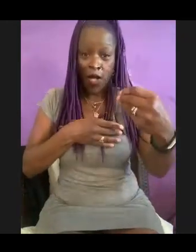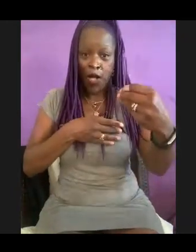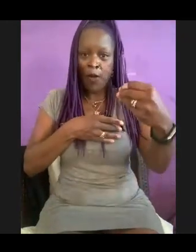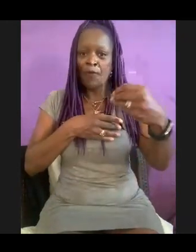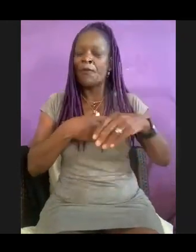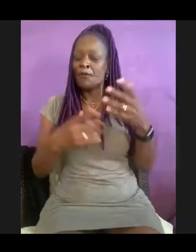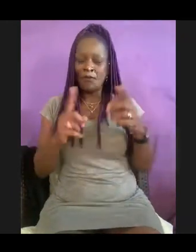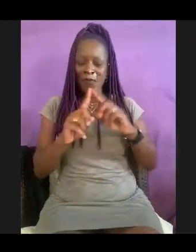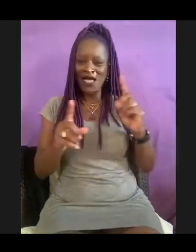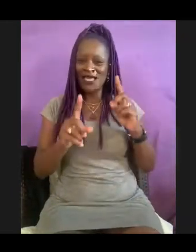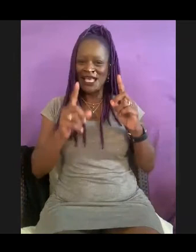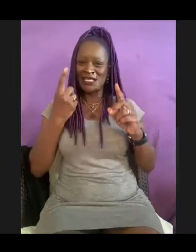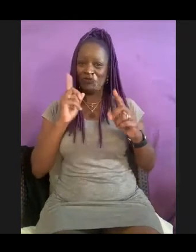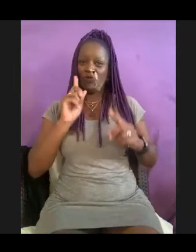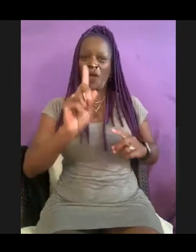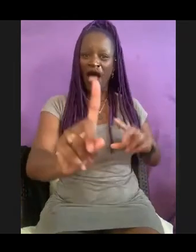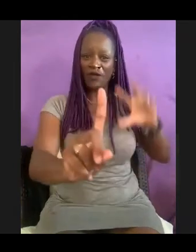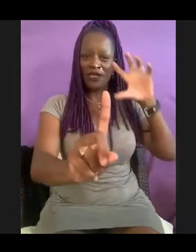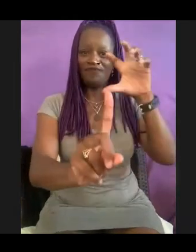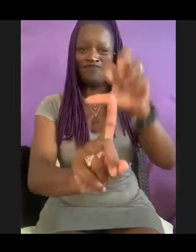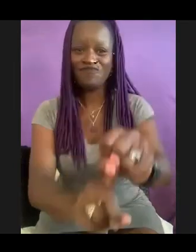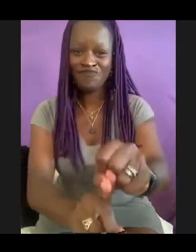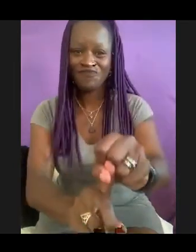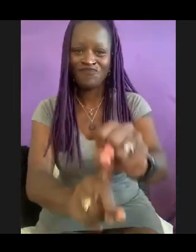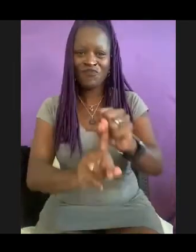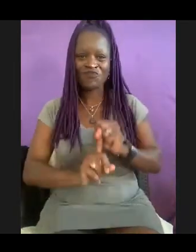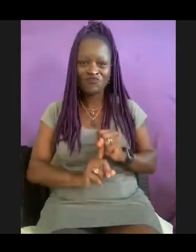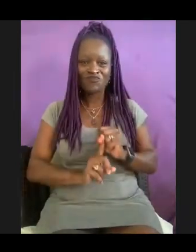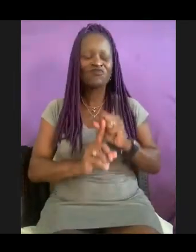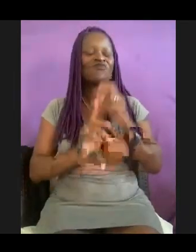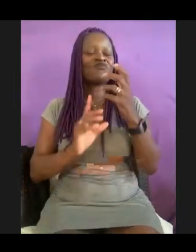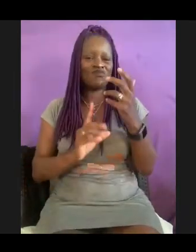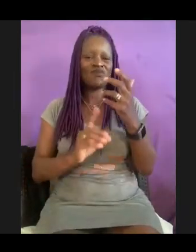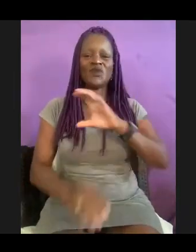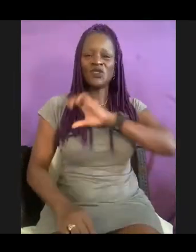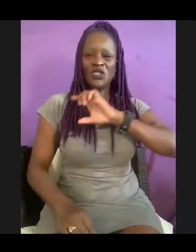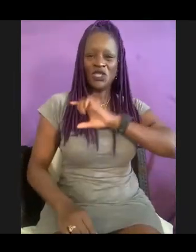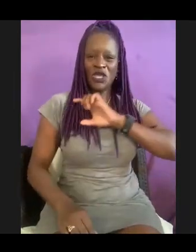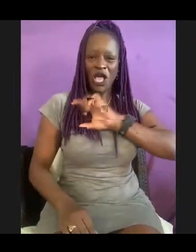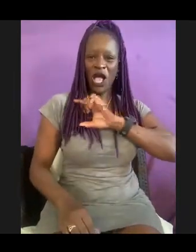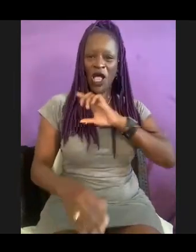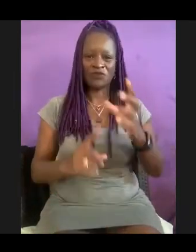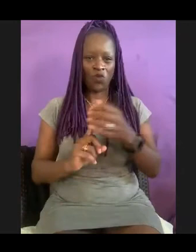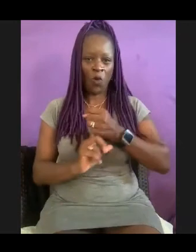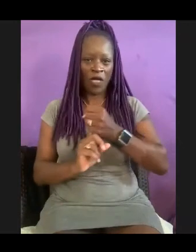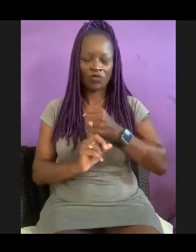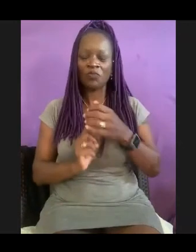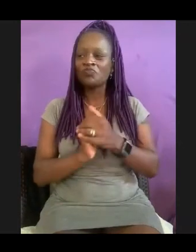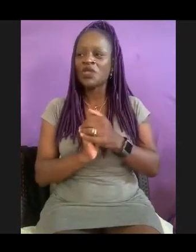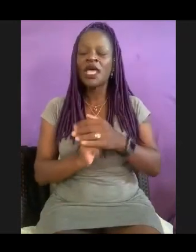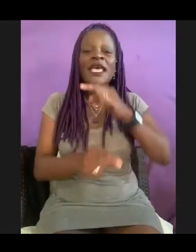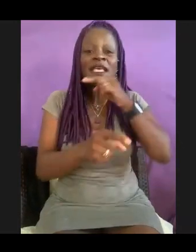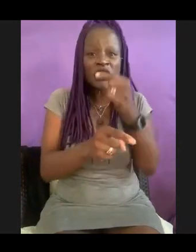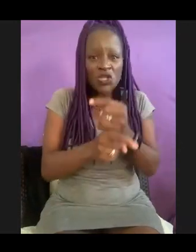was restrained by the store manager and police. His younger sister, who had a